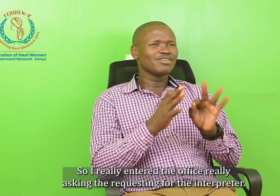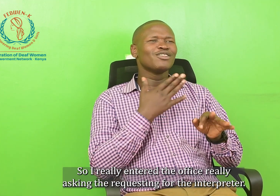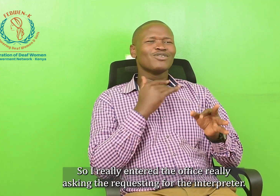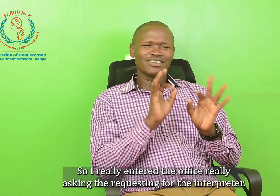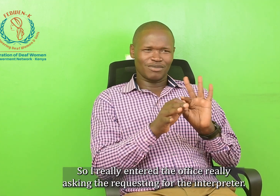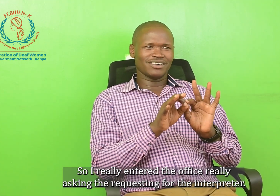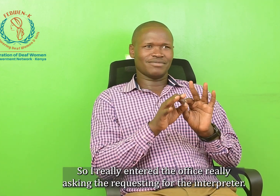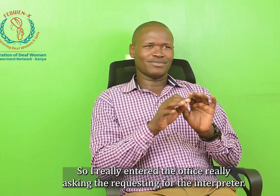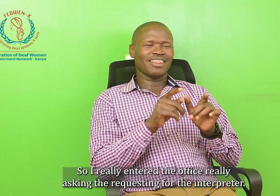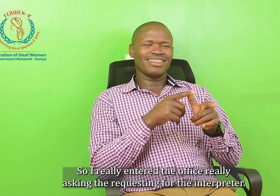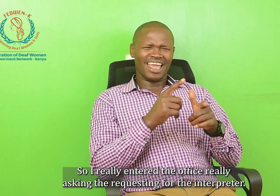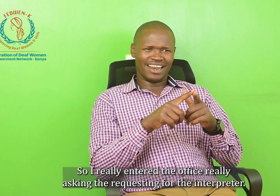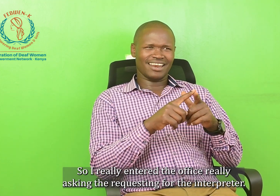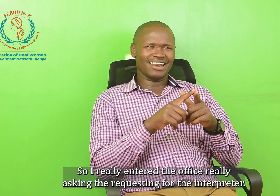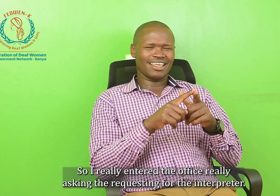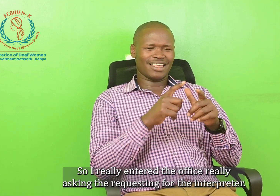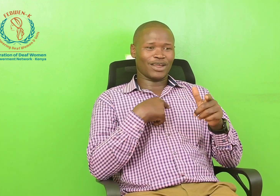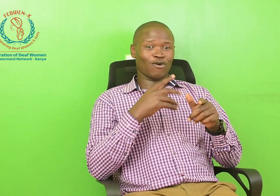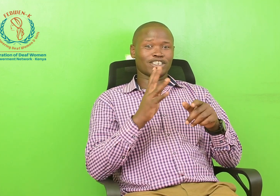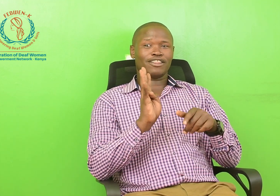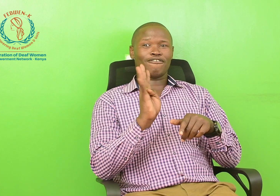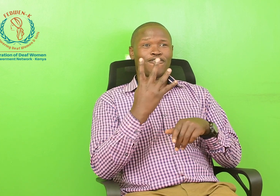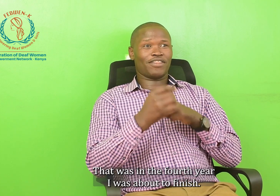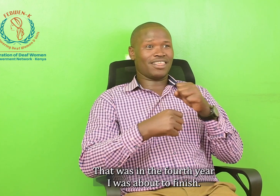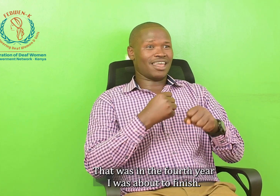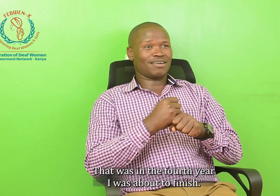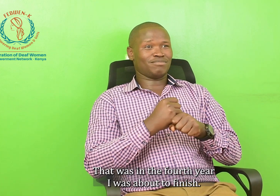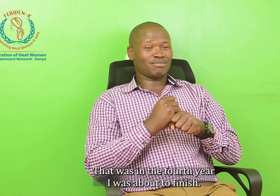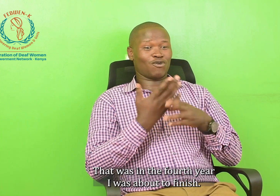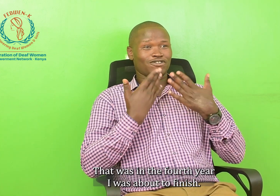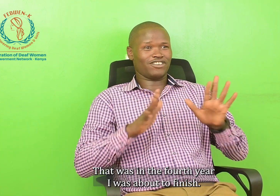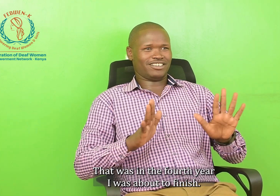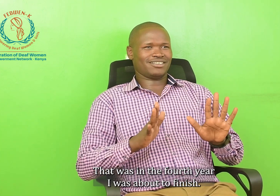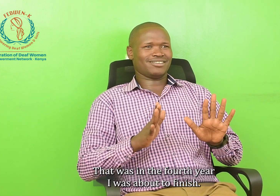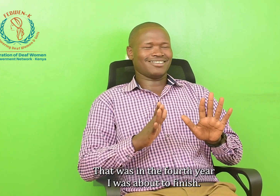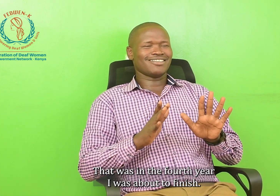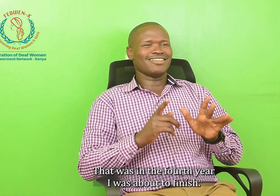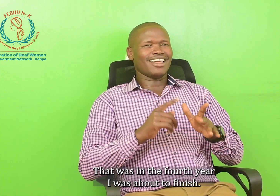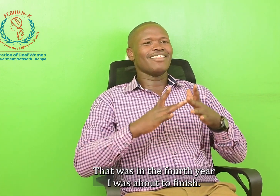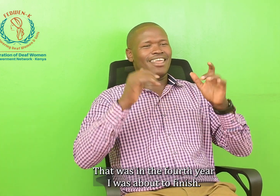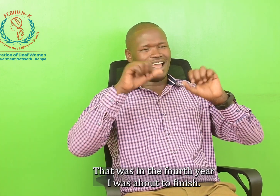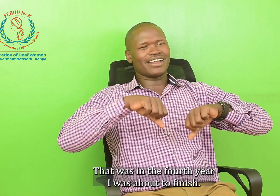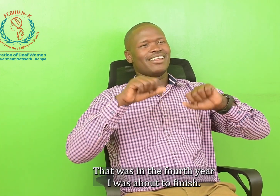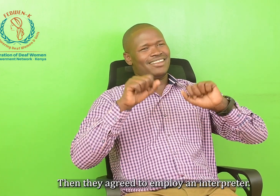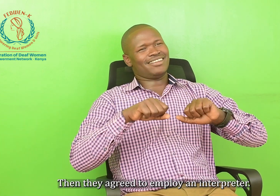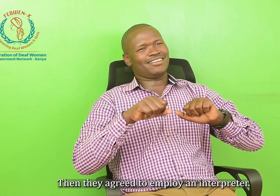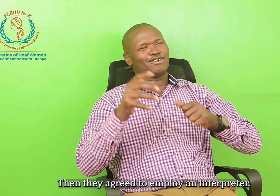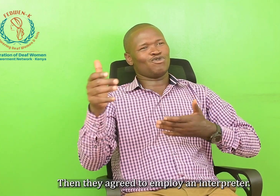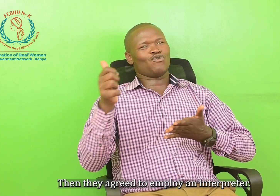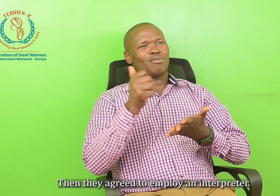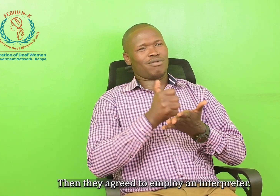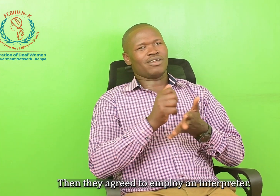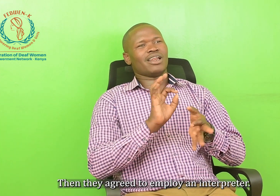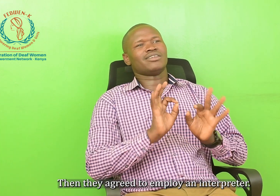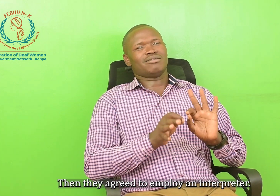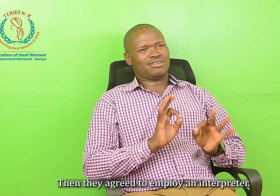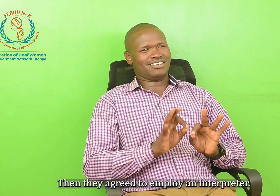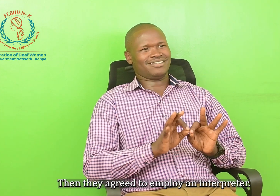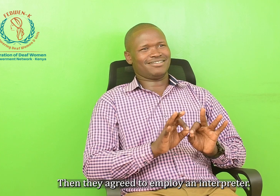really requesting for interpreter. Then I was in the 4th year, I was about to finish. Then they agreed to employ